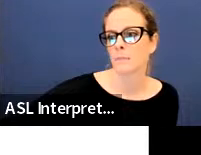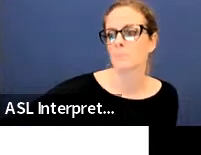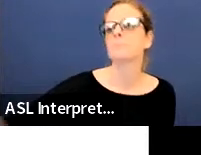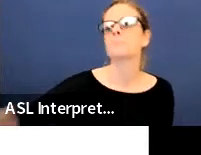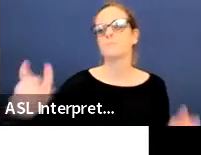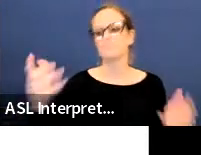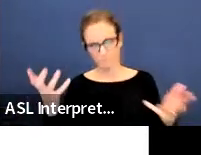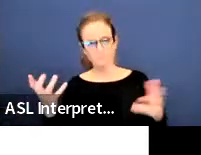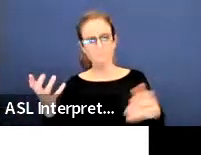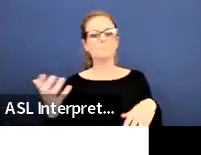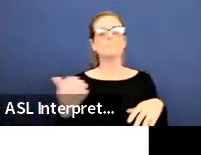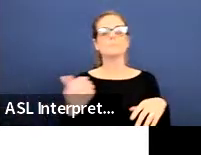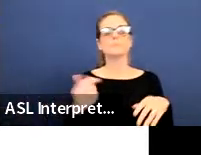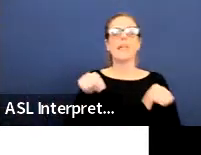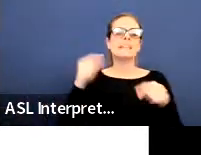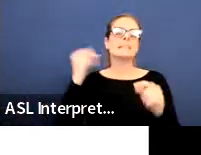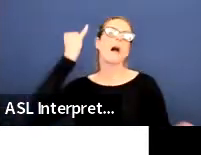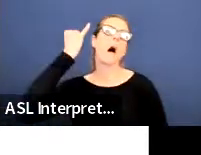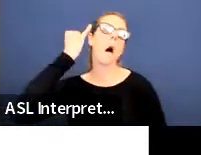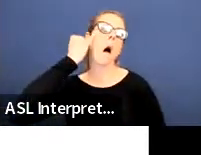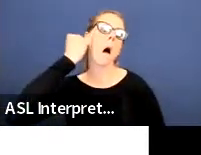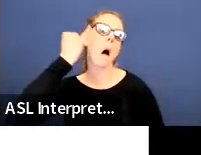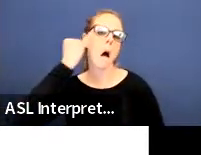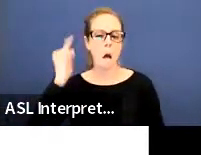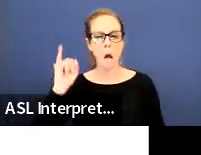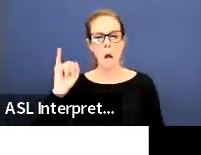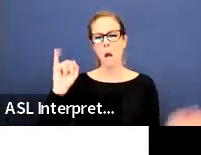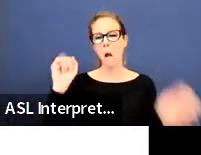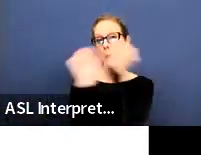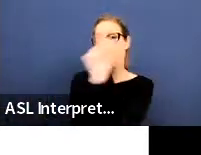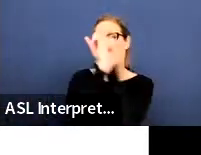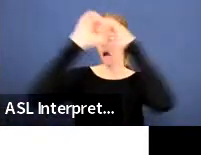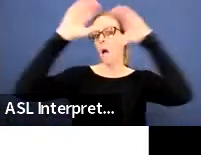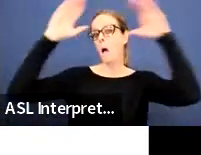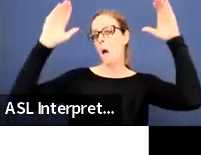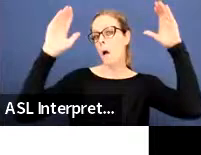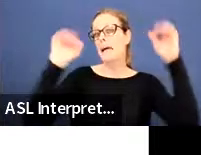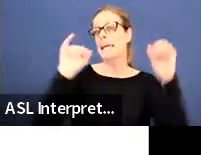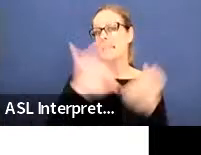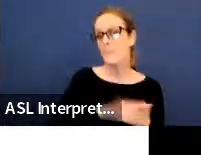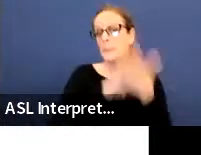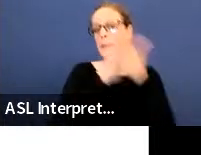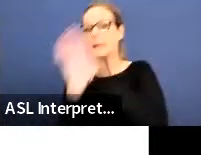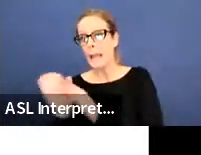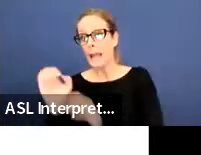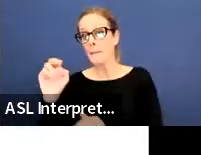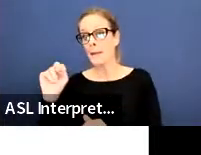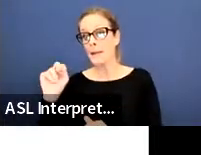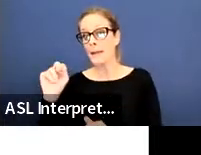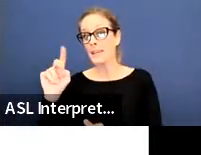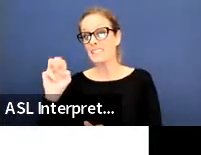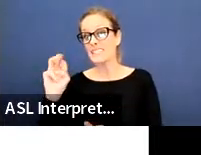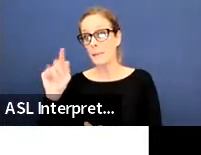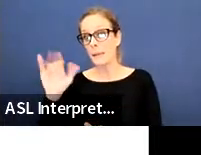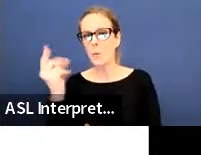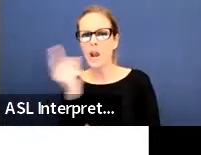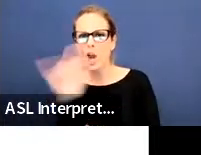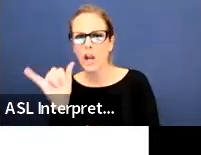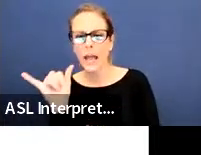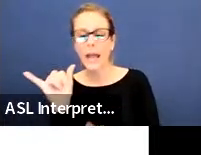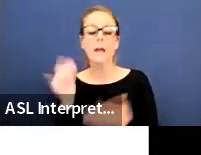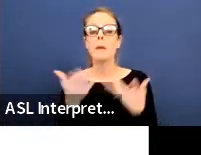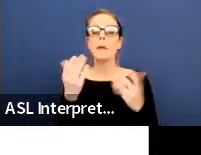Okay, so this is a hypothetical, like what might an endemic pattern look like when we get there? Well, maybe it'll be seasonal